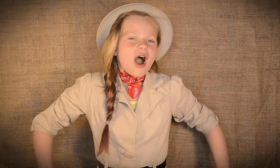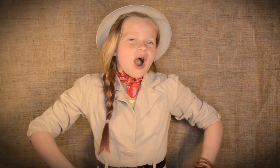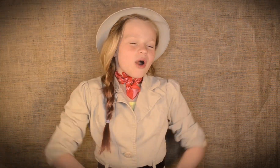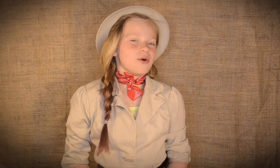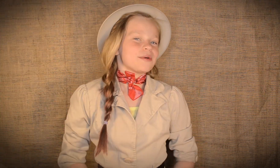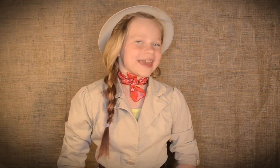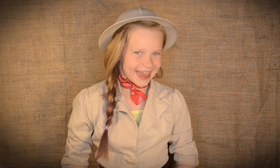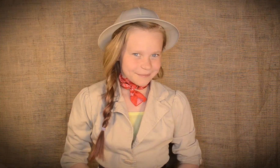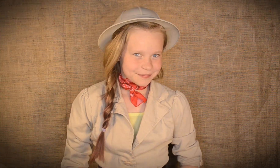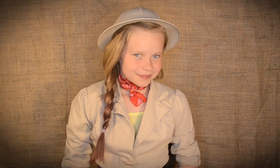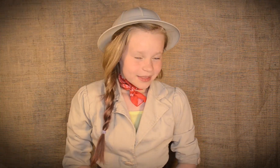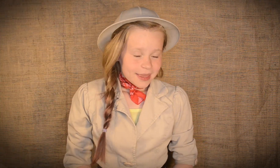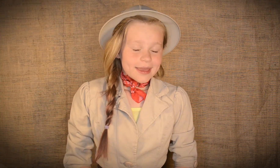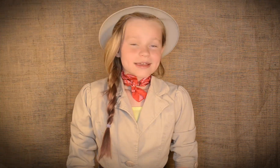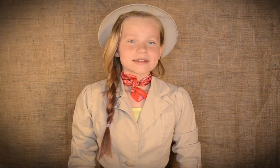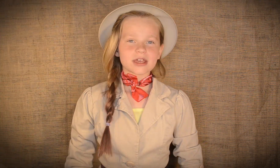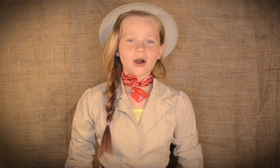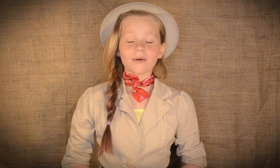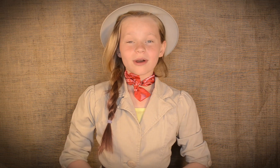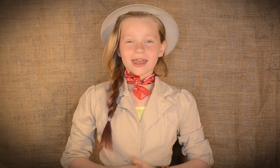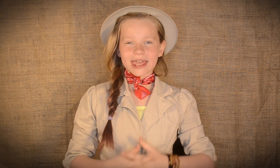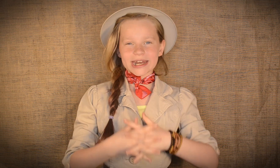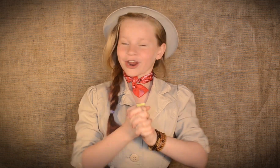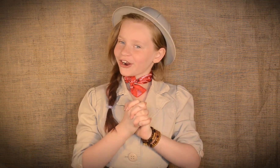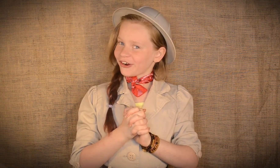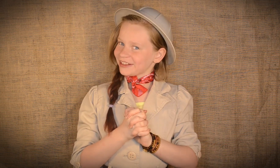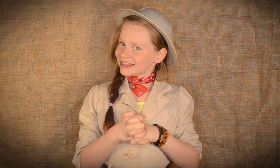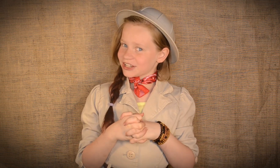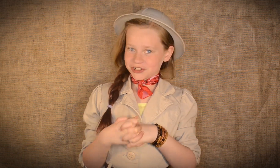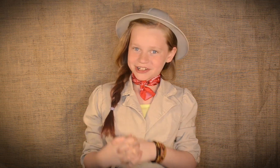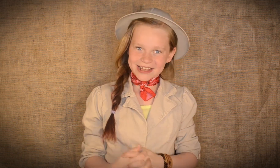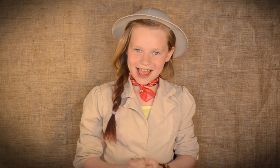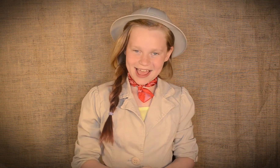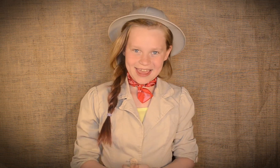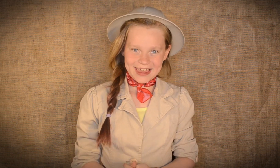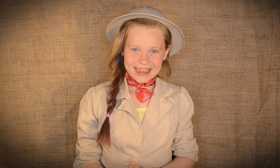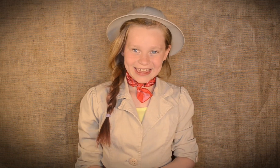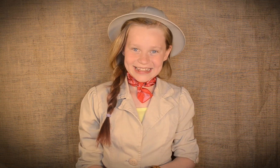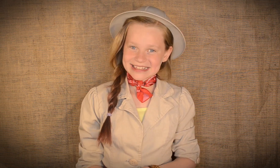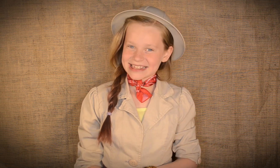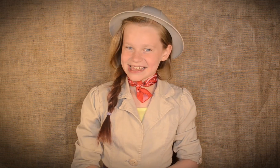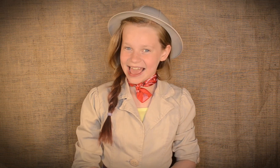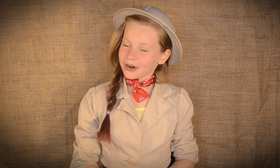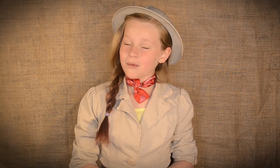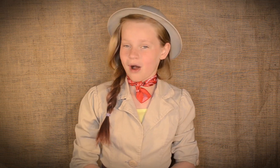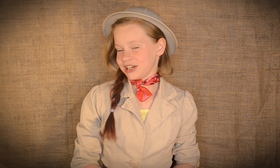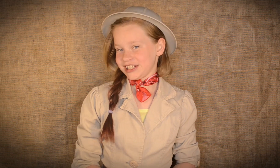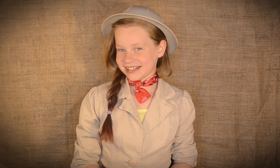Okay So in early July In Seattle, Washington